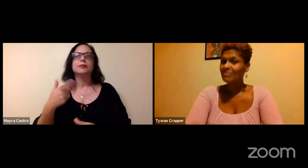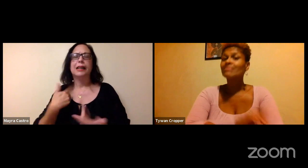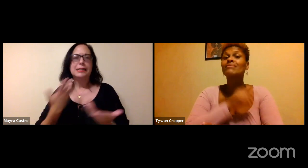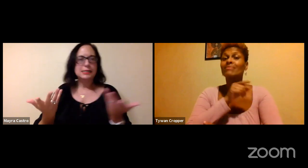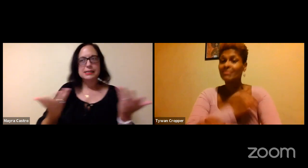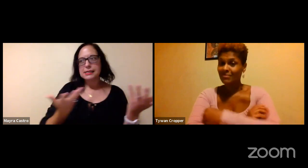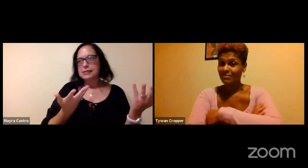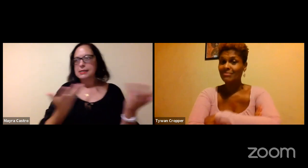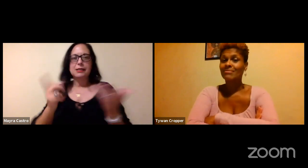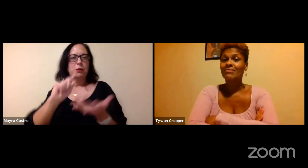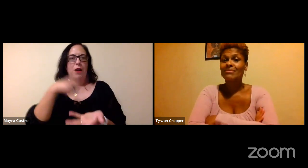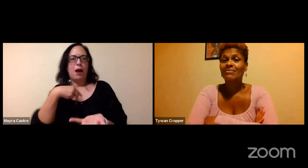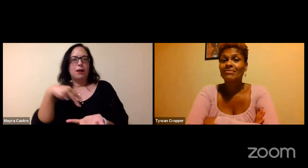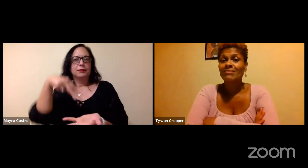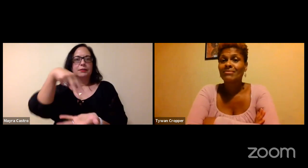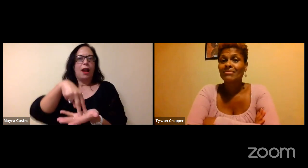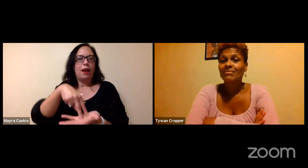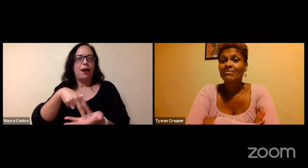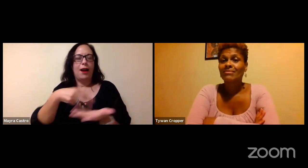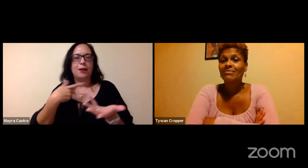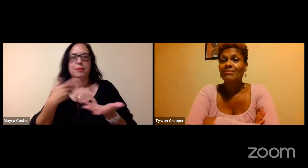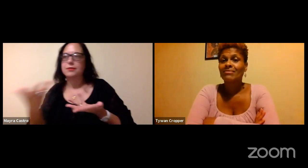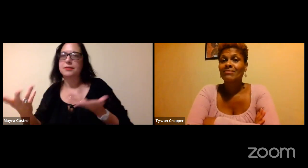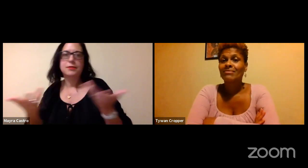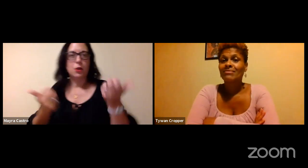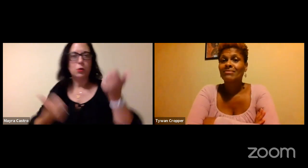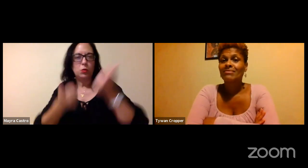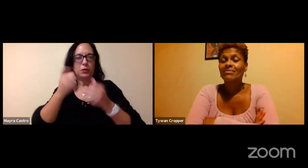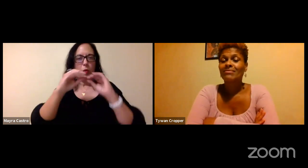want to talk about organizations for a moment.